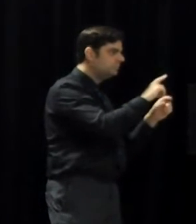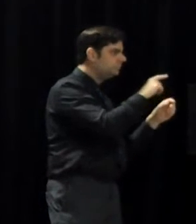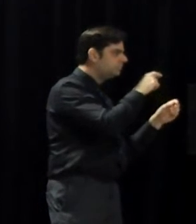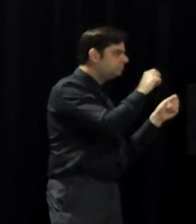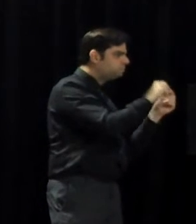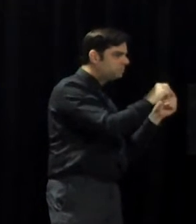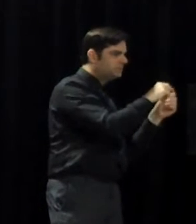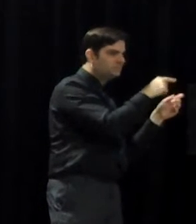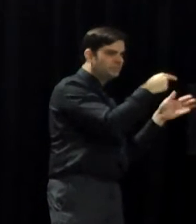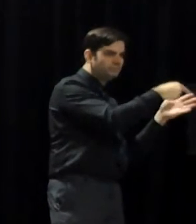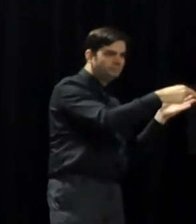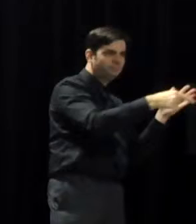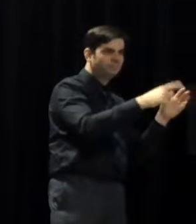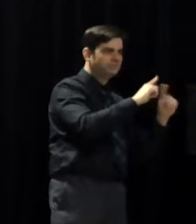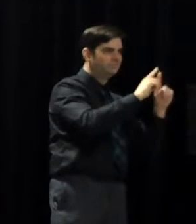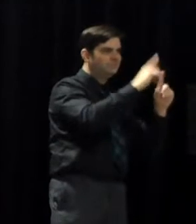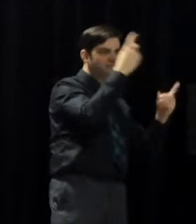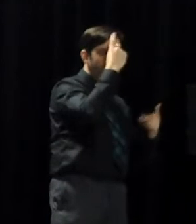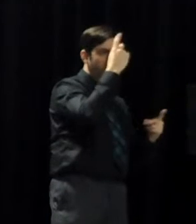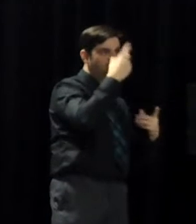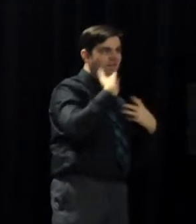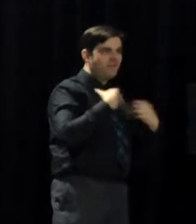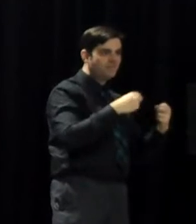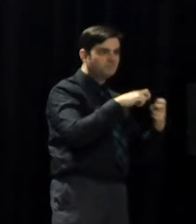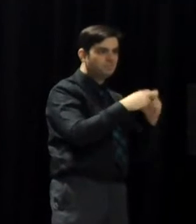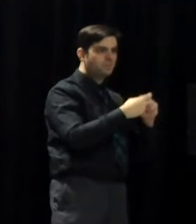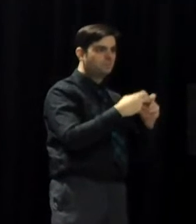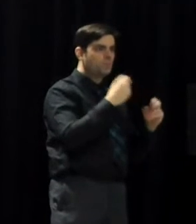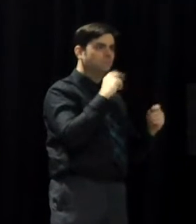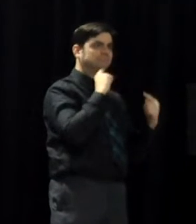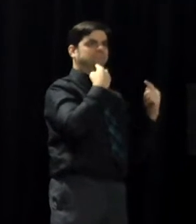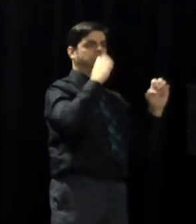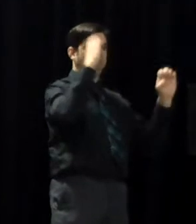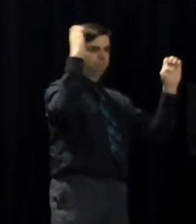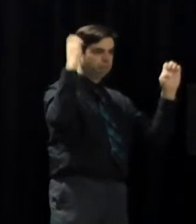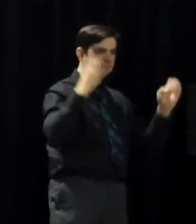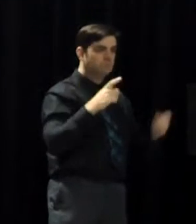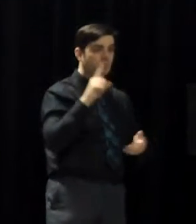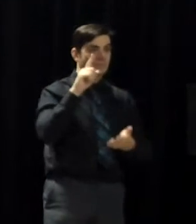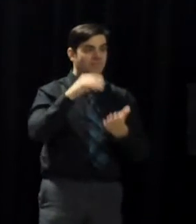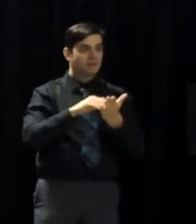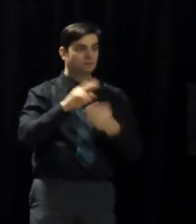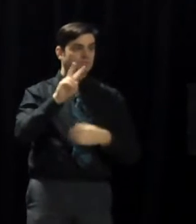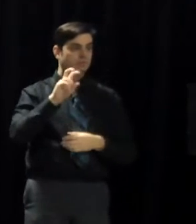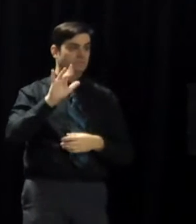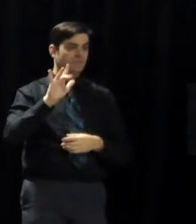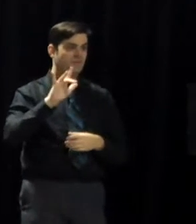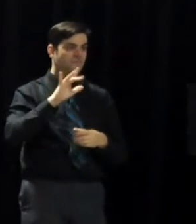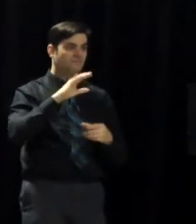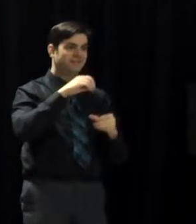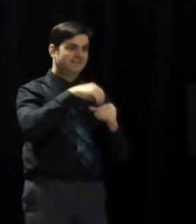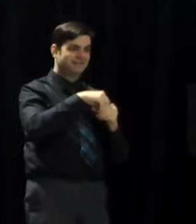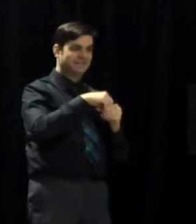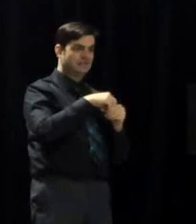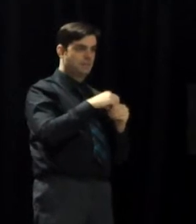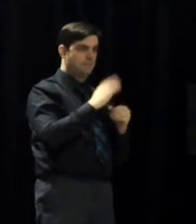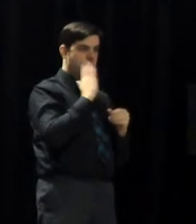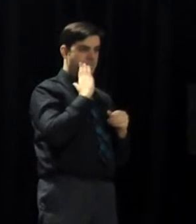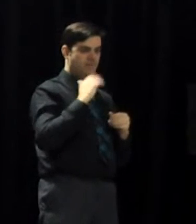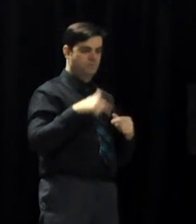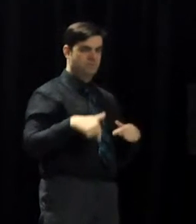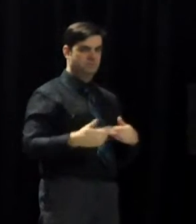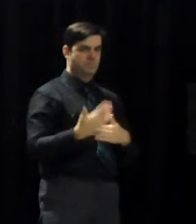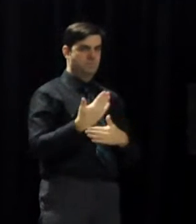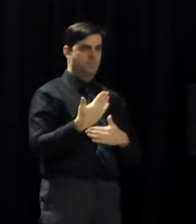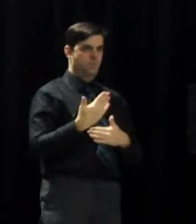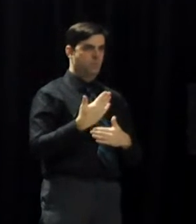1,225 people were in beds this morning. So that leaves you capacity, basically been about this 30%